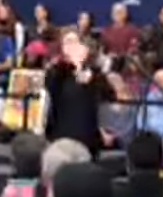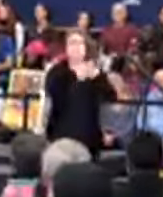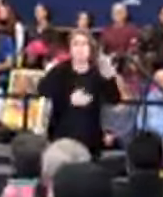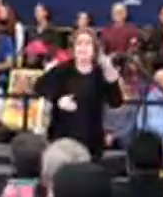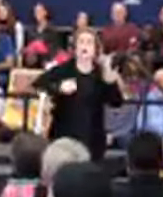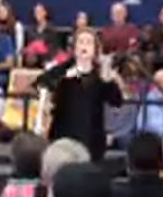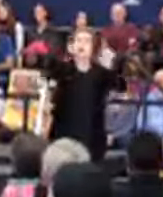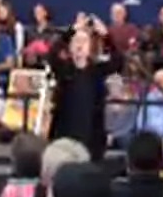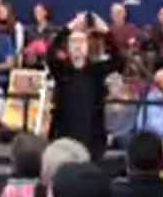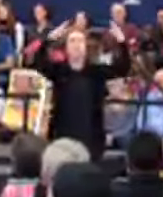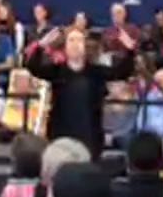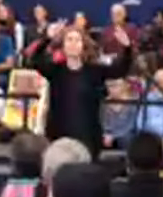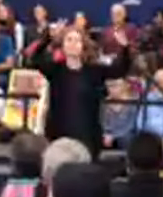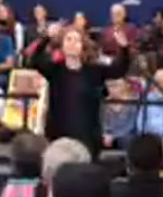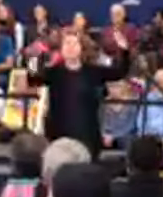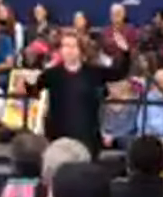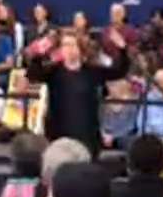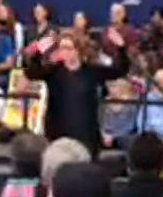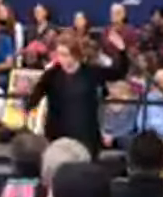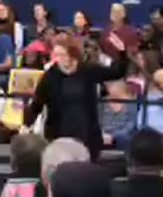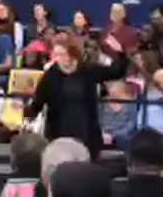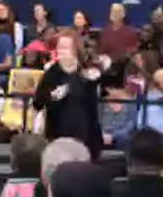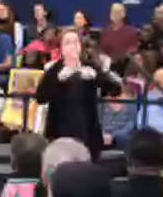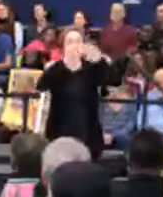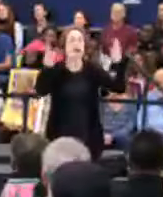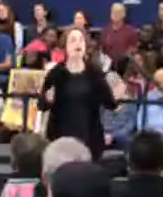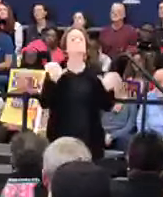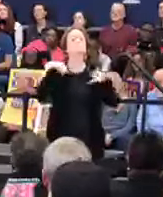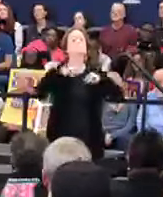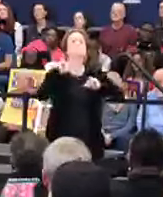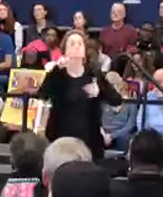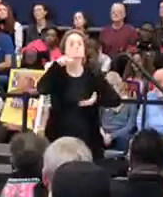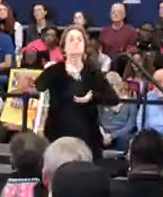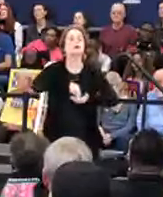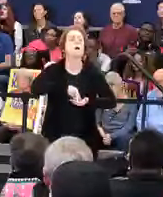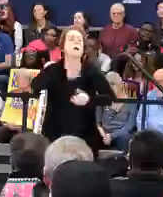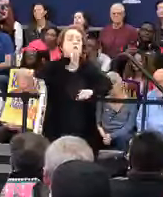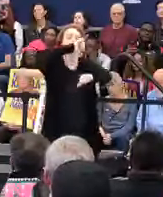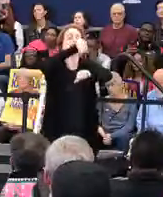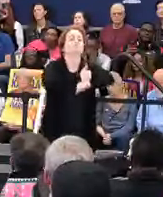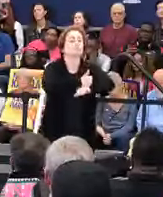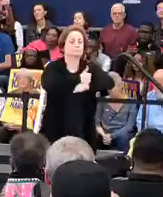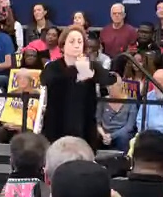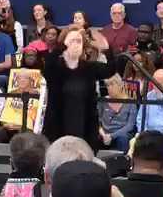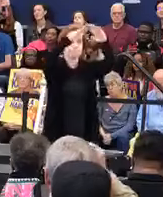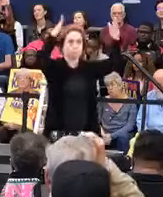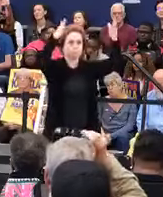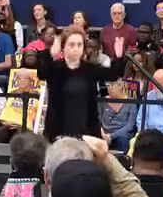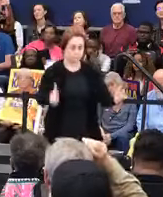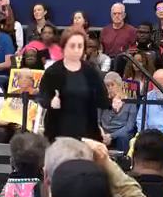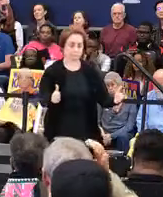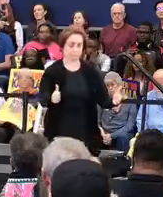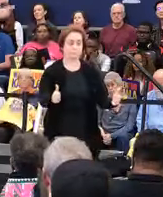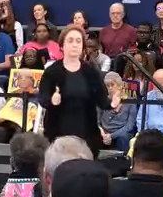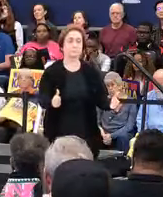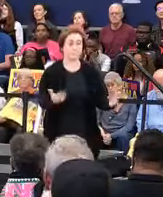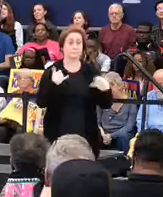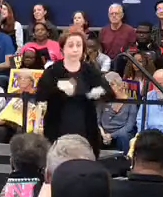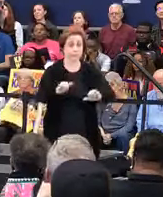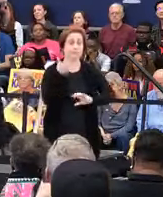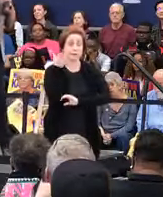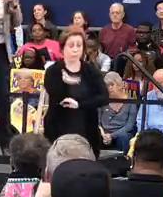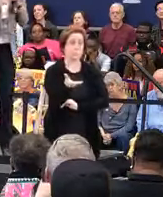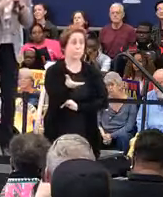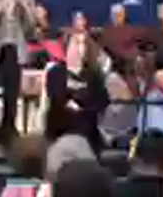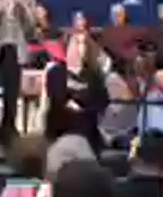fallen off, but the house is still standing. The house is still standing. And